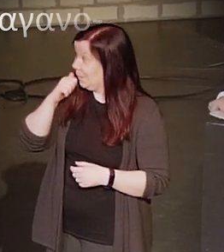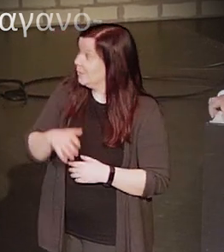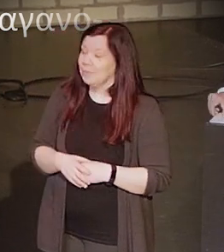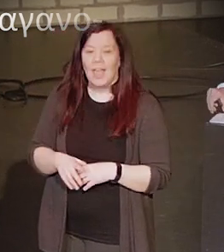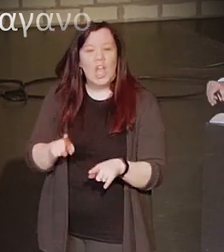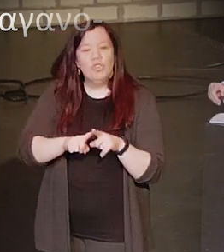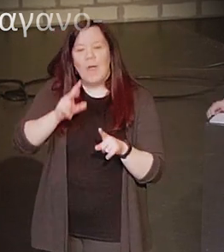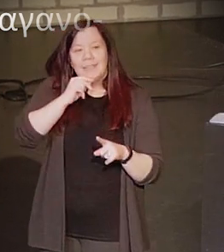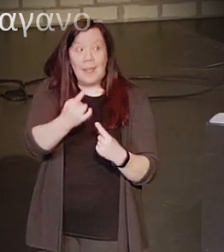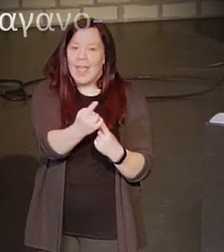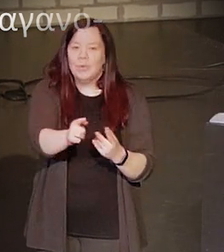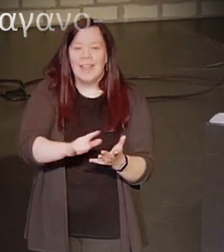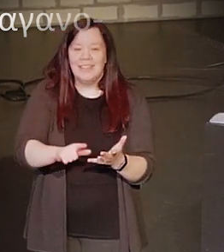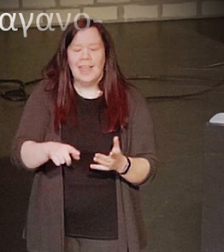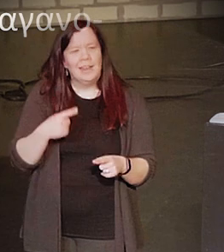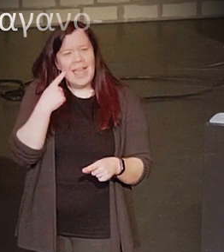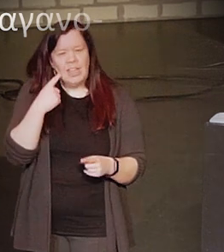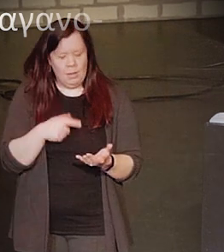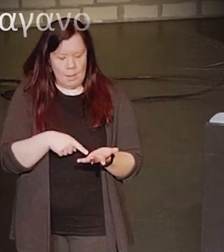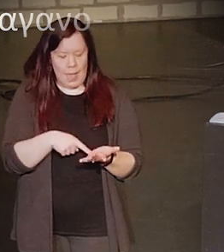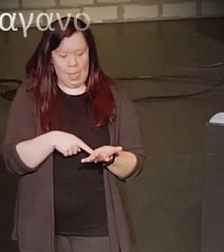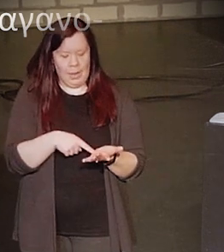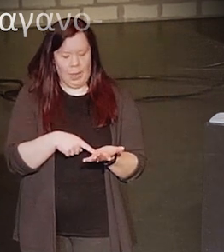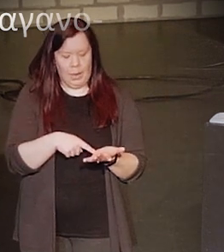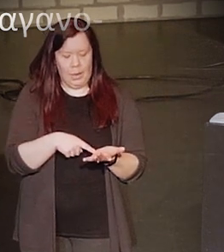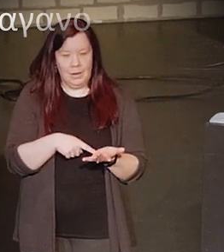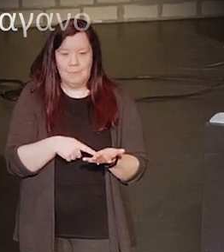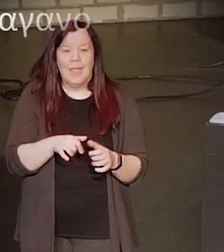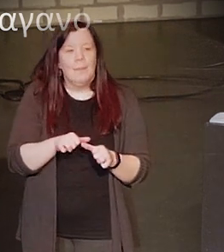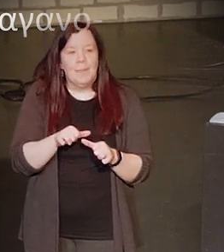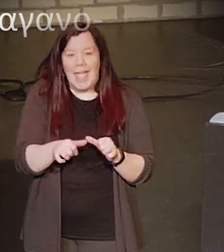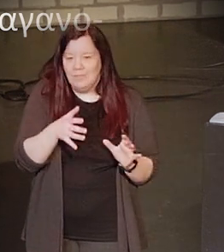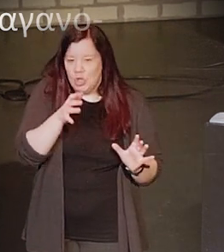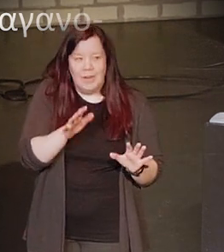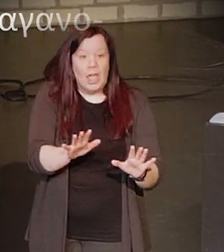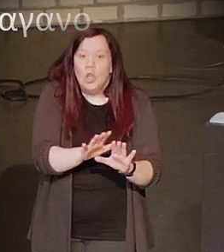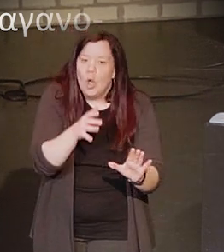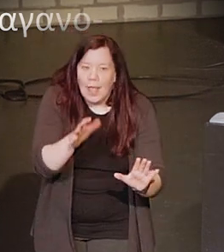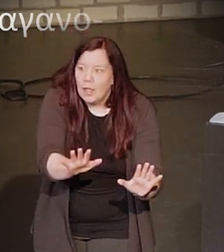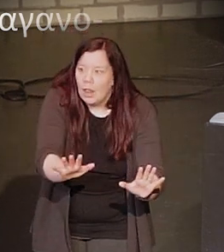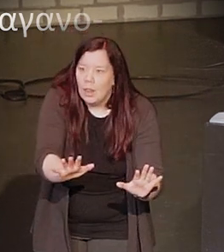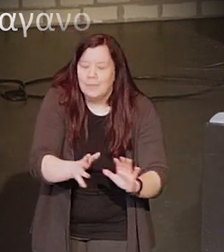Try saying that yourselves later on after a drink, non-alcoholic drink or two.